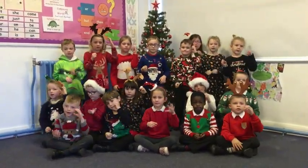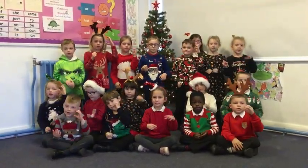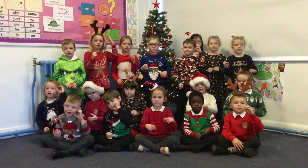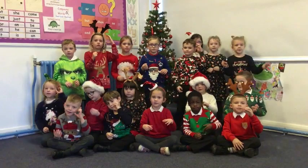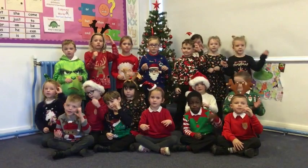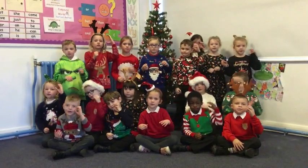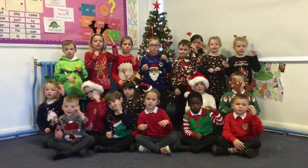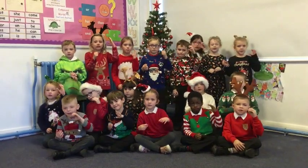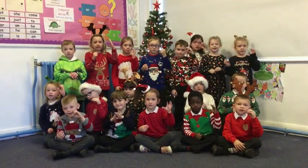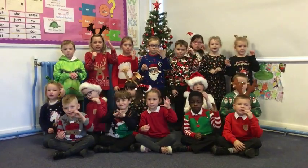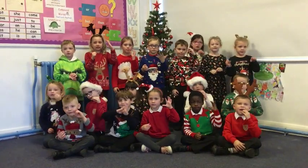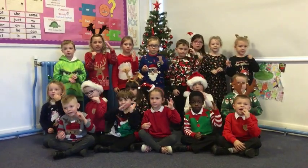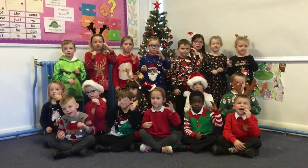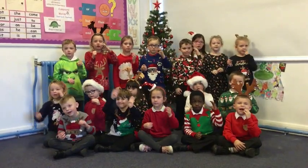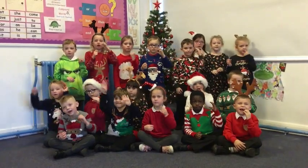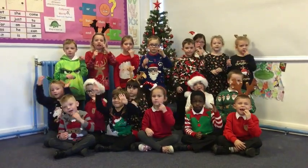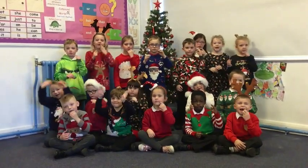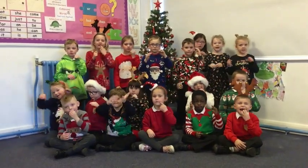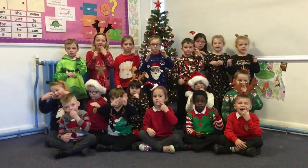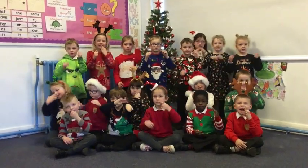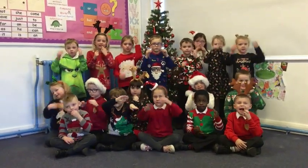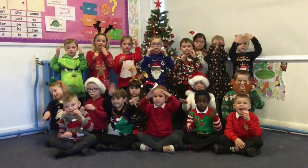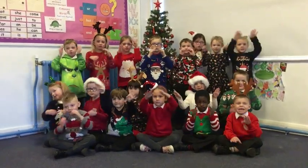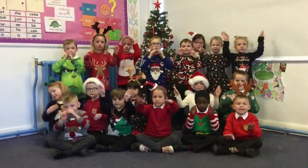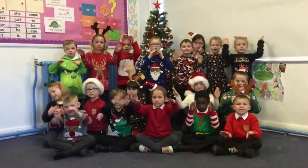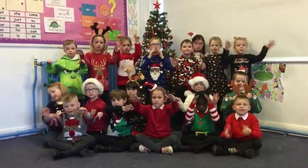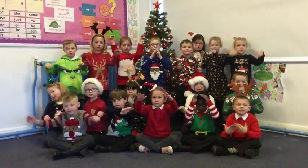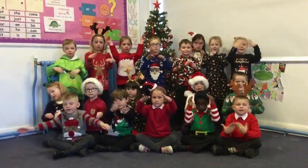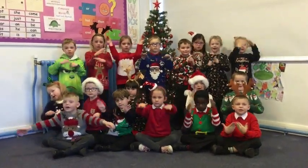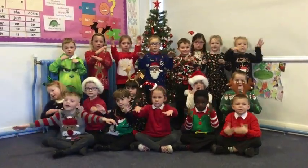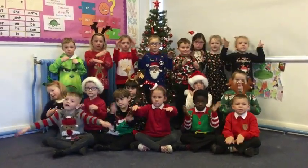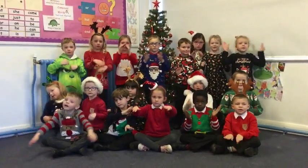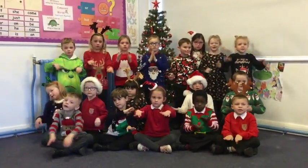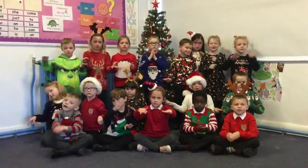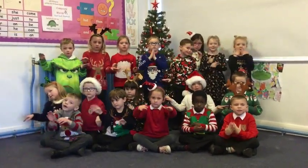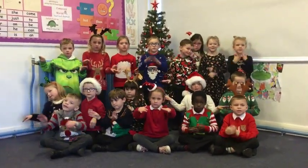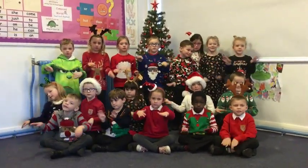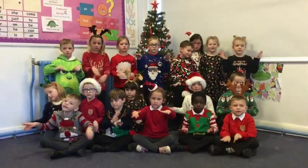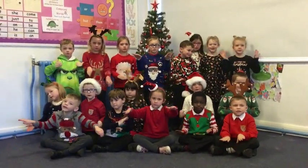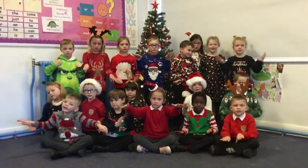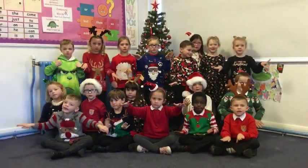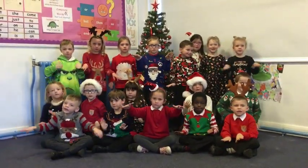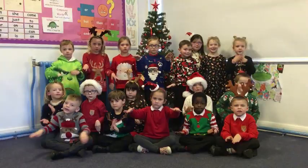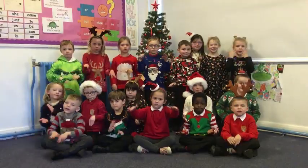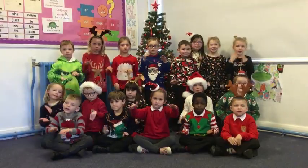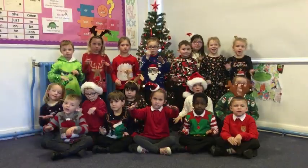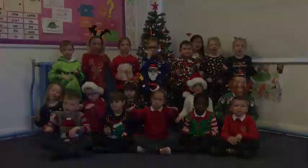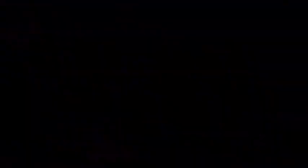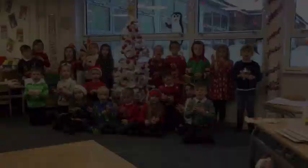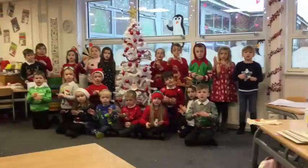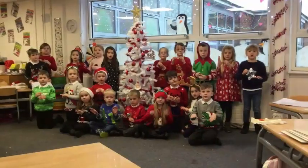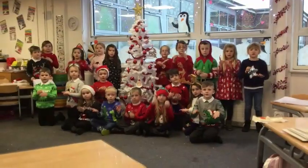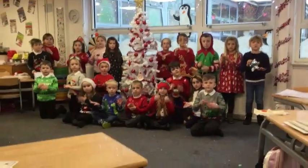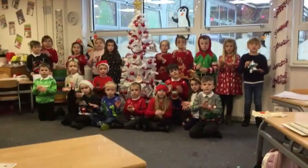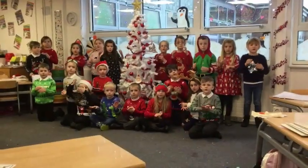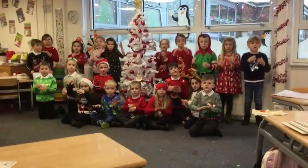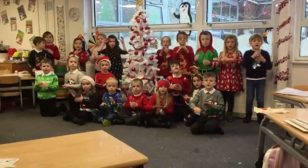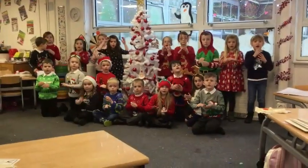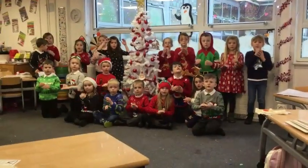alphabet. Capital C is for the candy trimmed around the Christmas tree. H is for